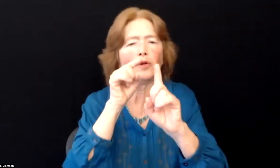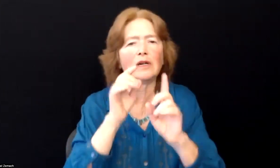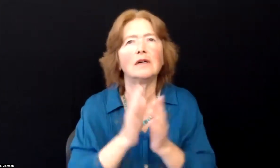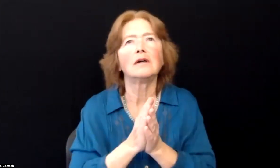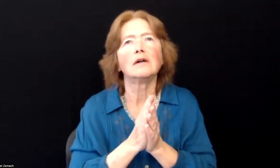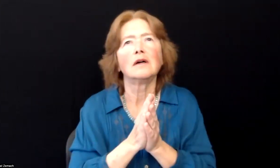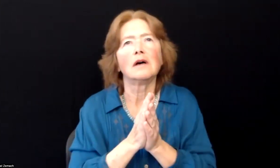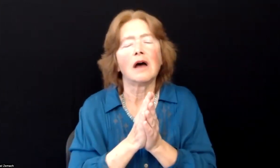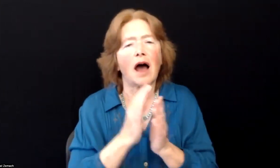imagine